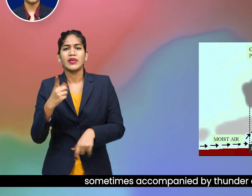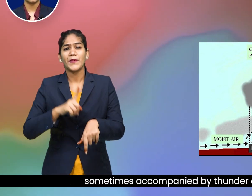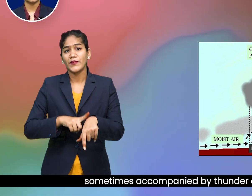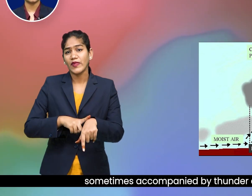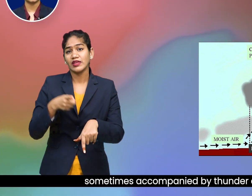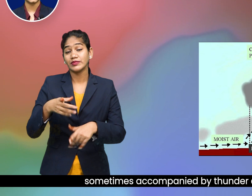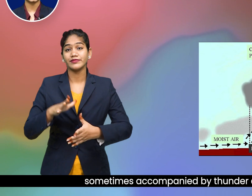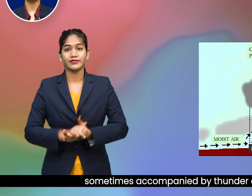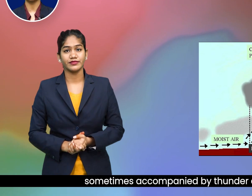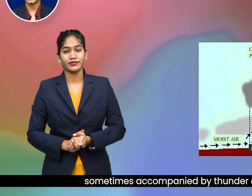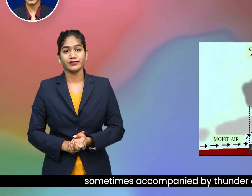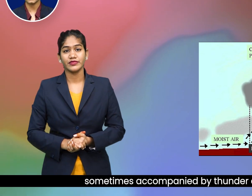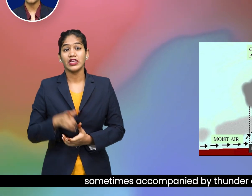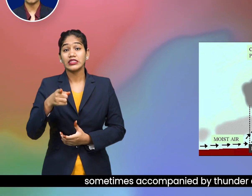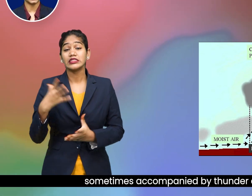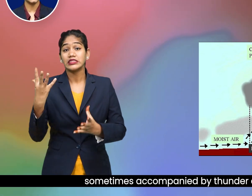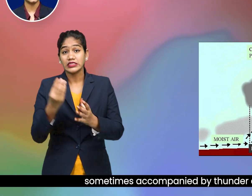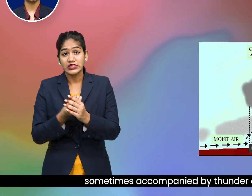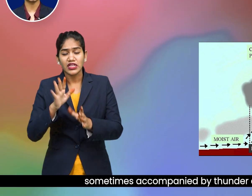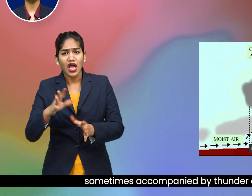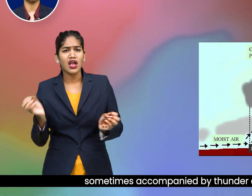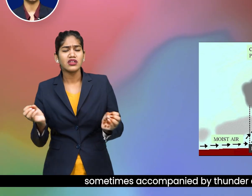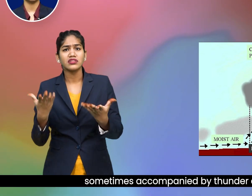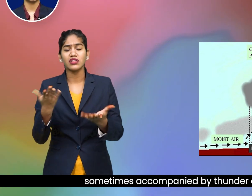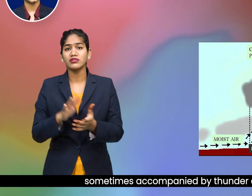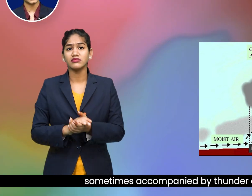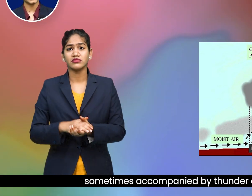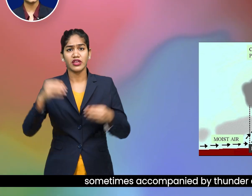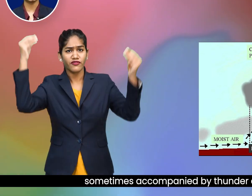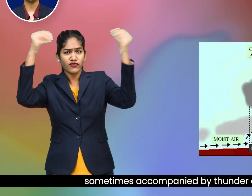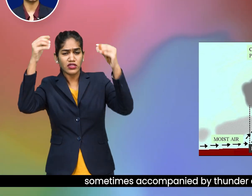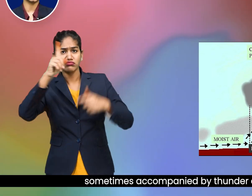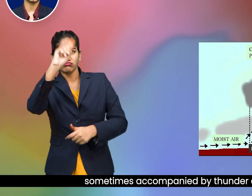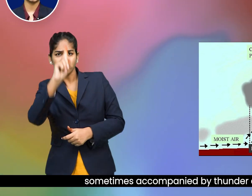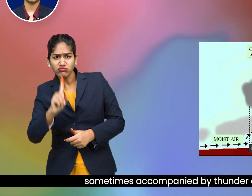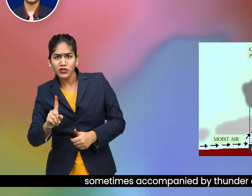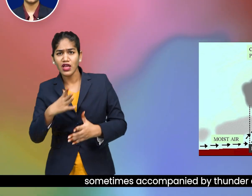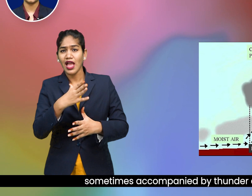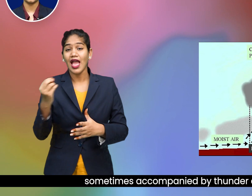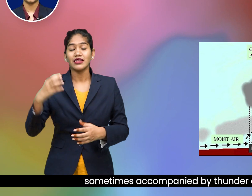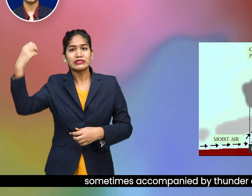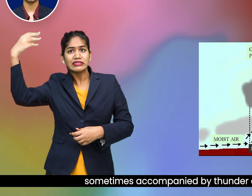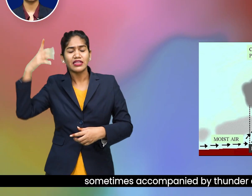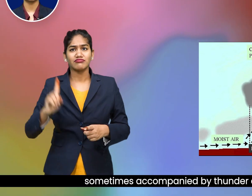Sometimes accompanied by thunder and lightning.